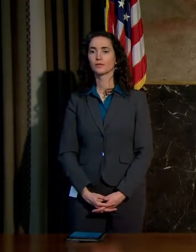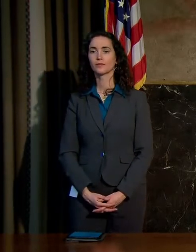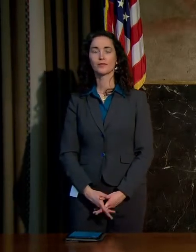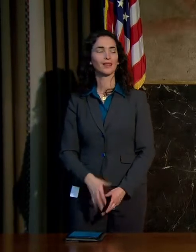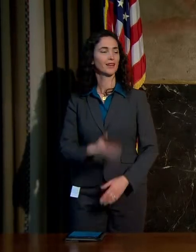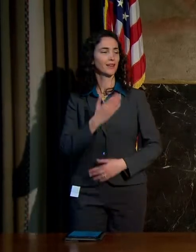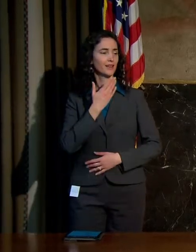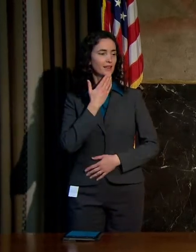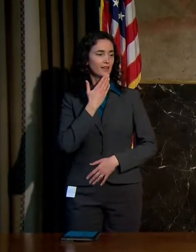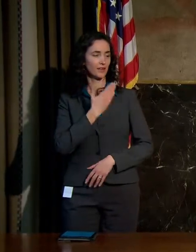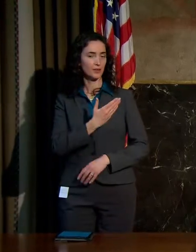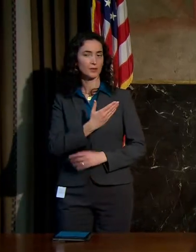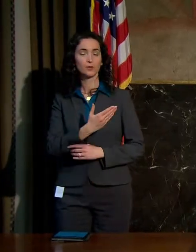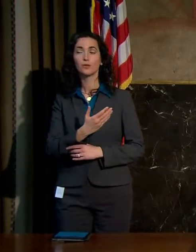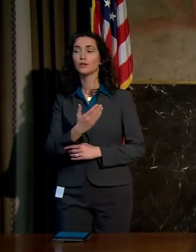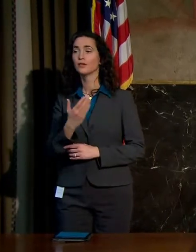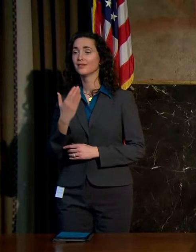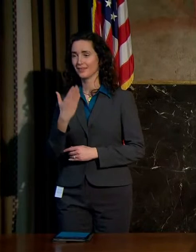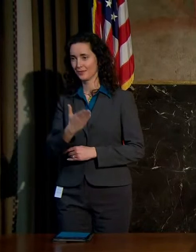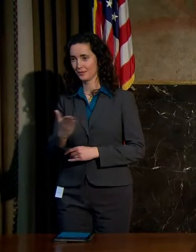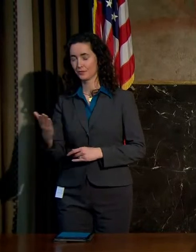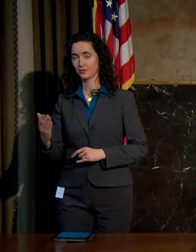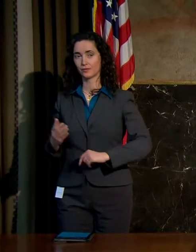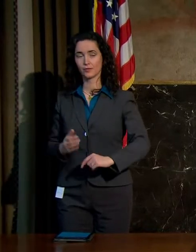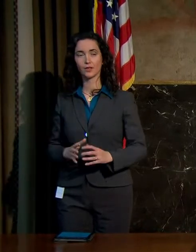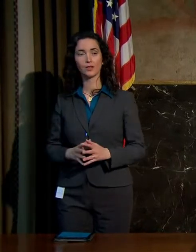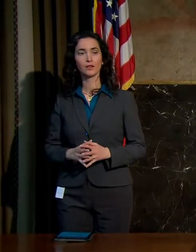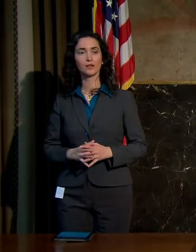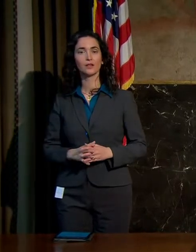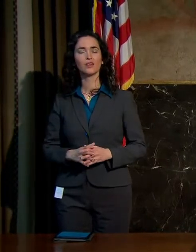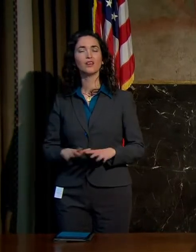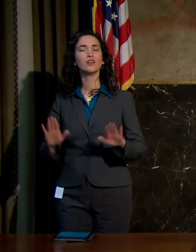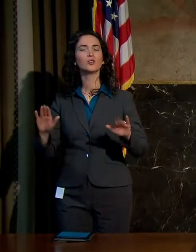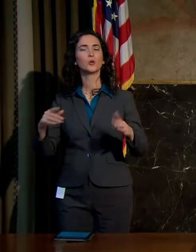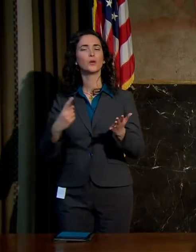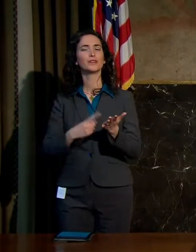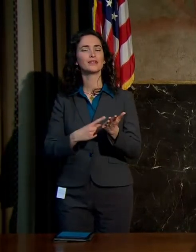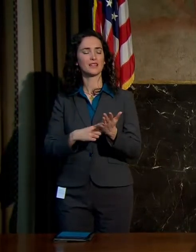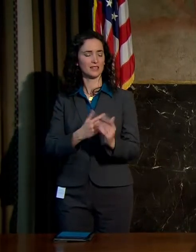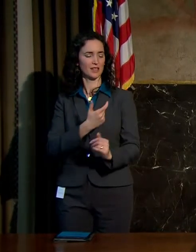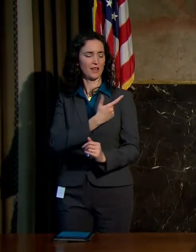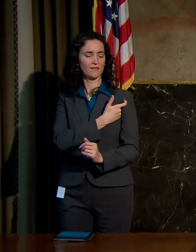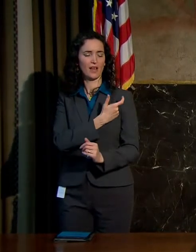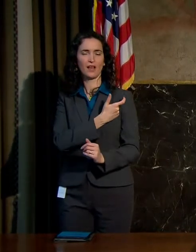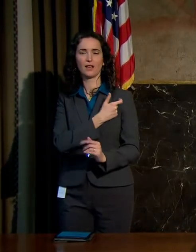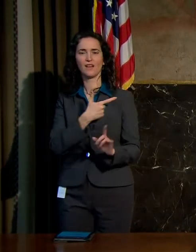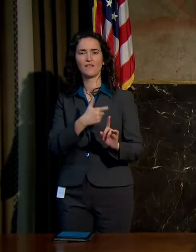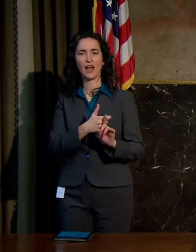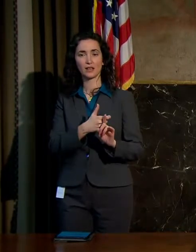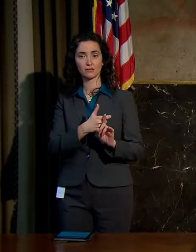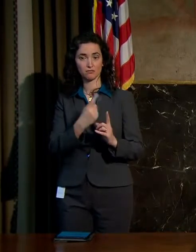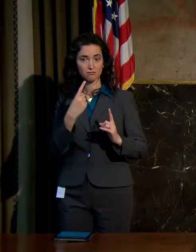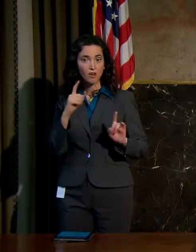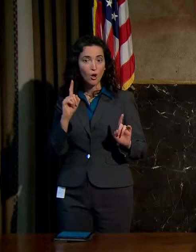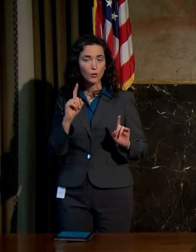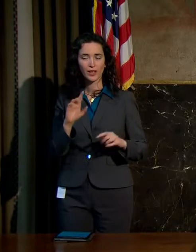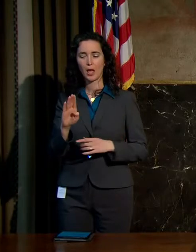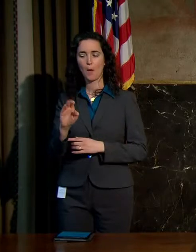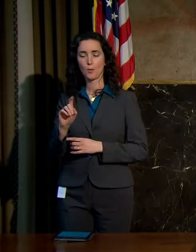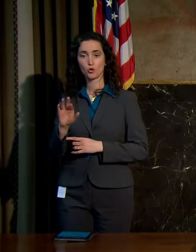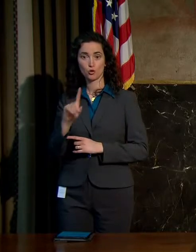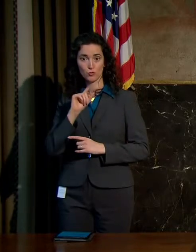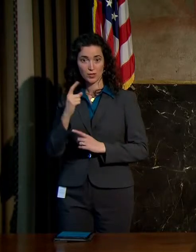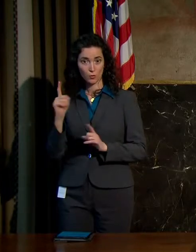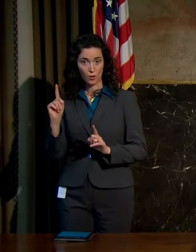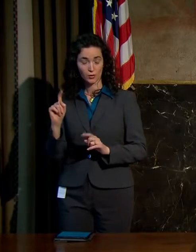Thank you, Joe. And with respect to the effectiveness of the vaccines and the boosters, I was really